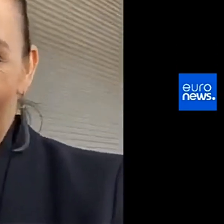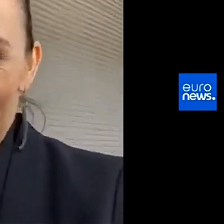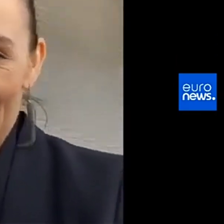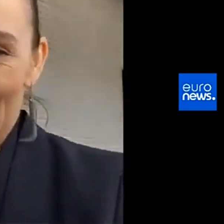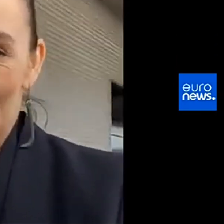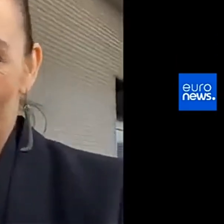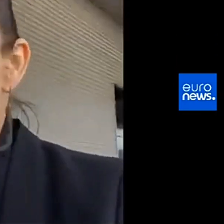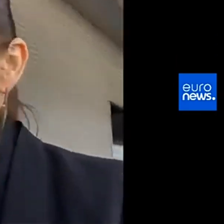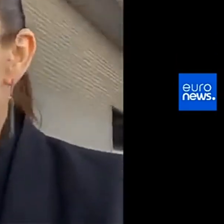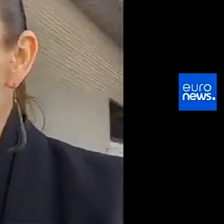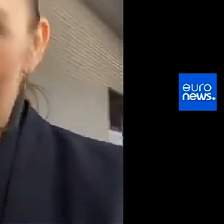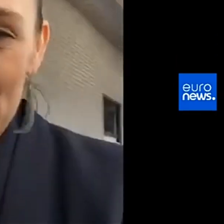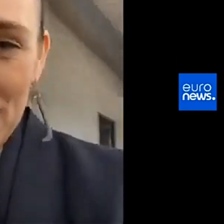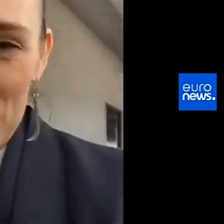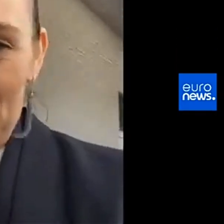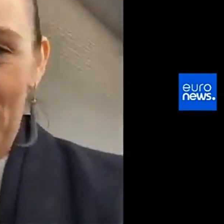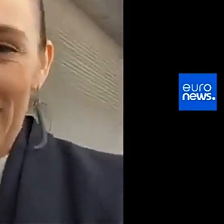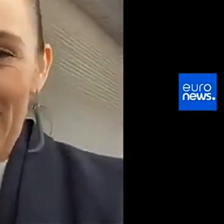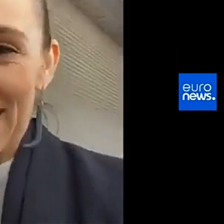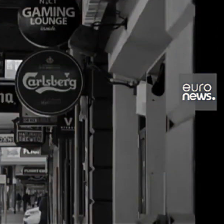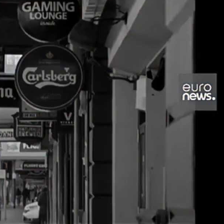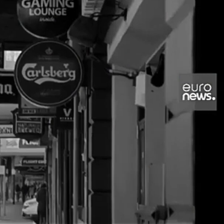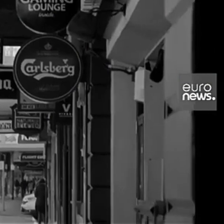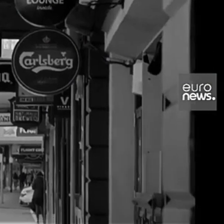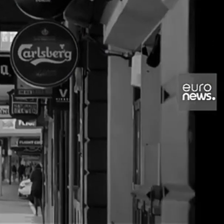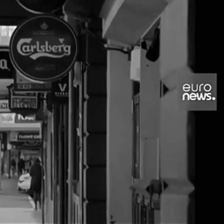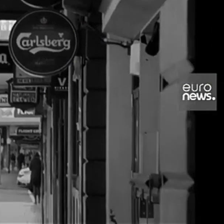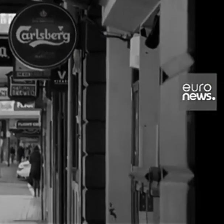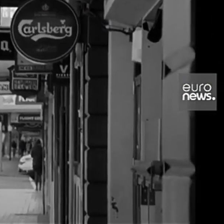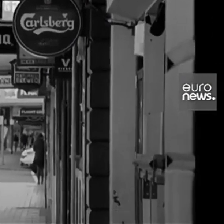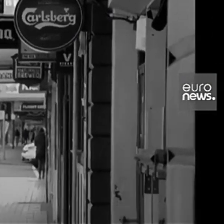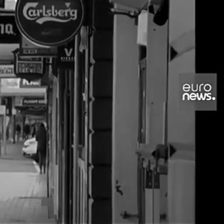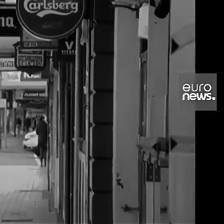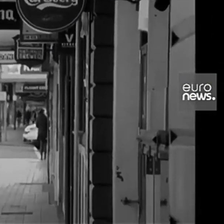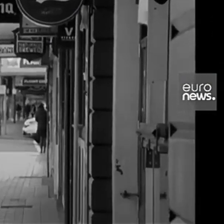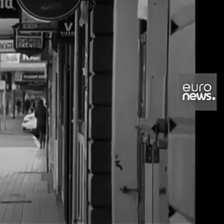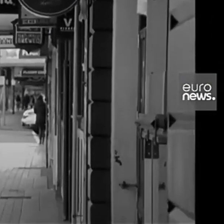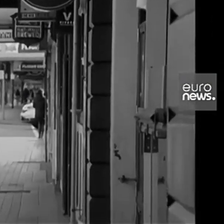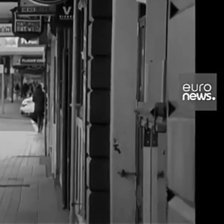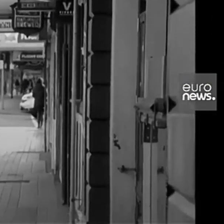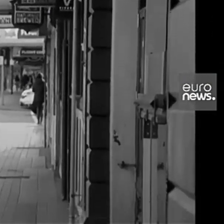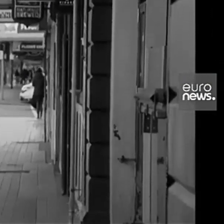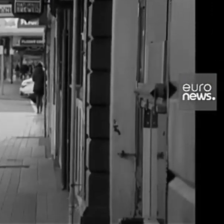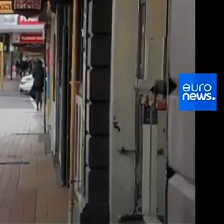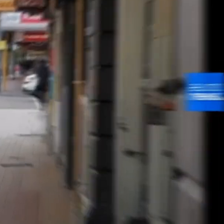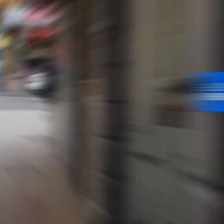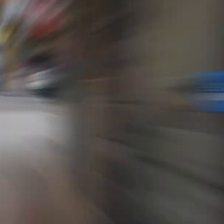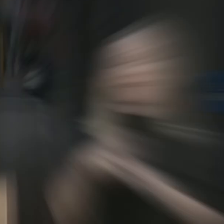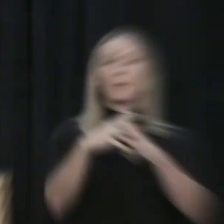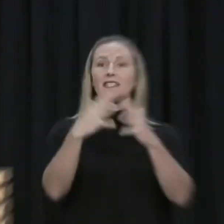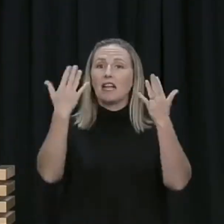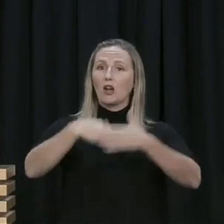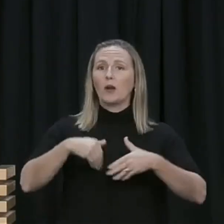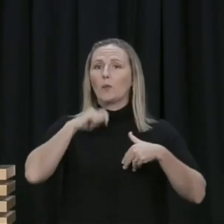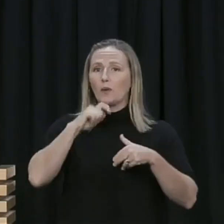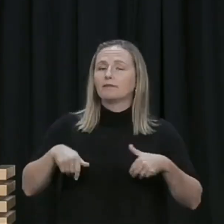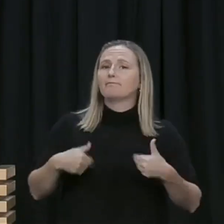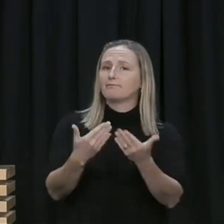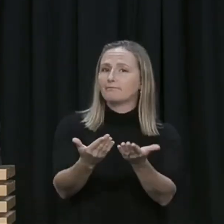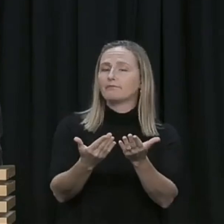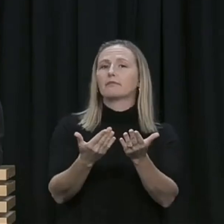Ultimately, that really sits between employers and employees.